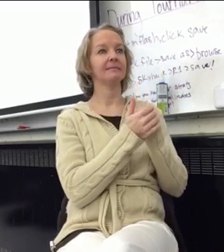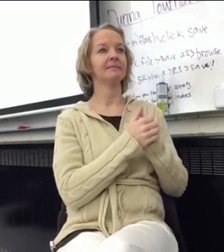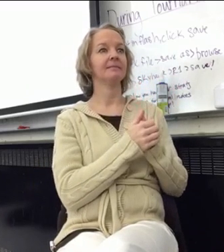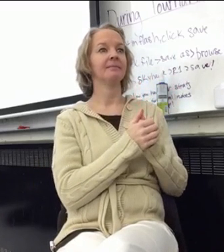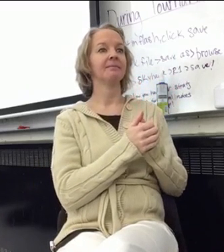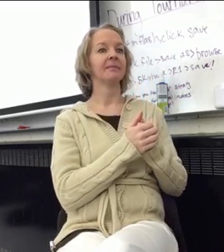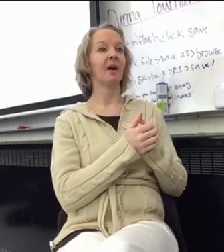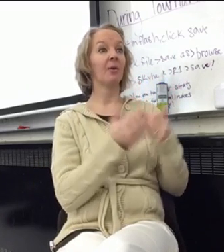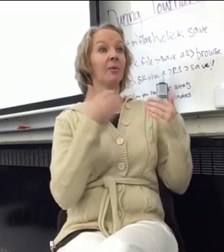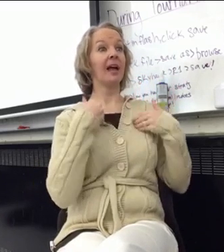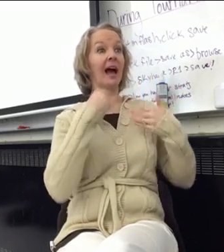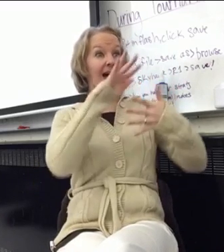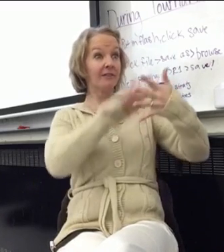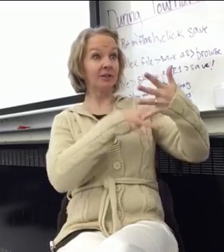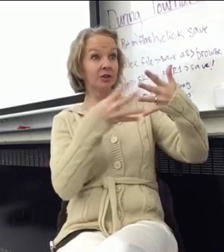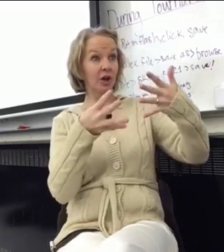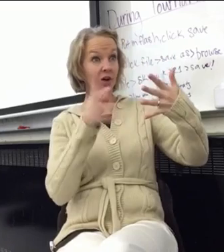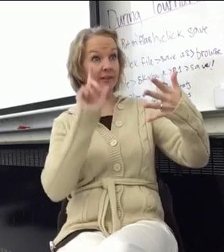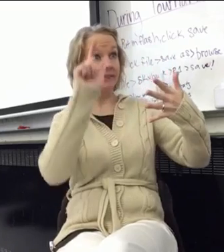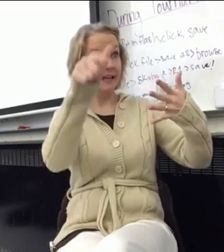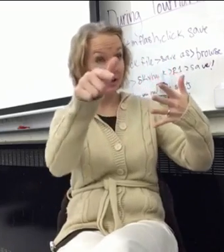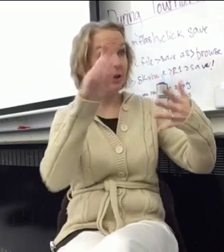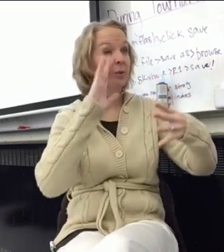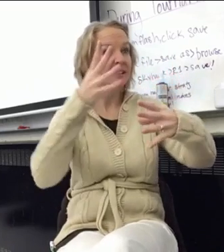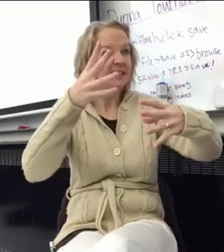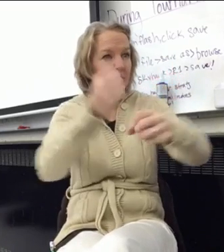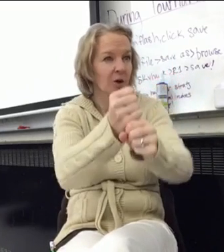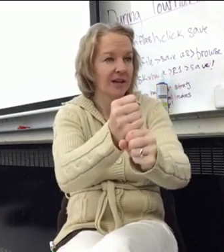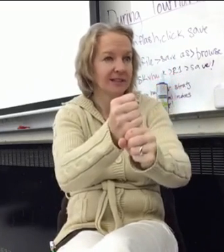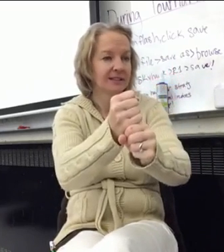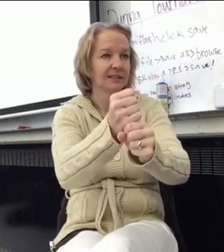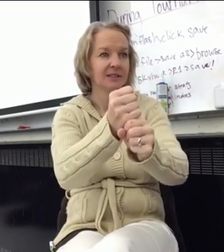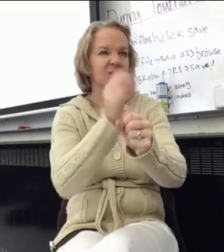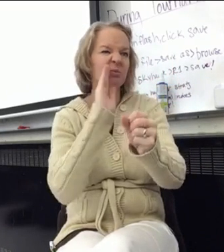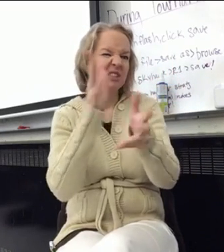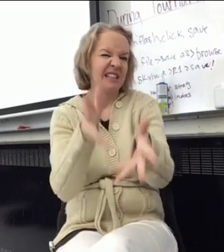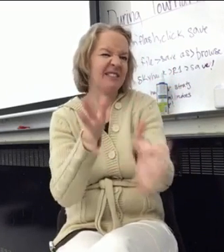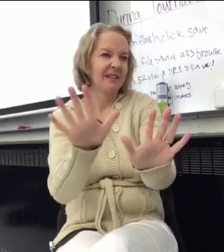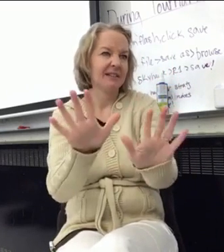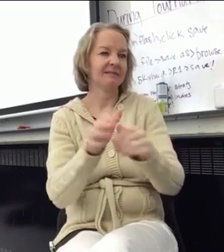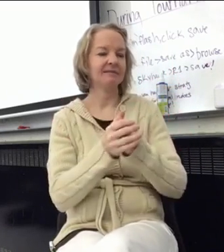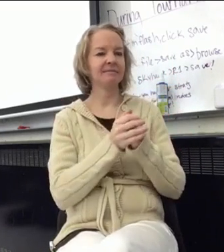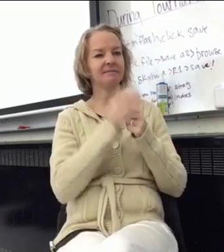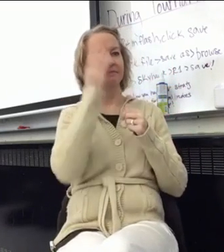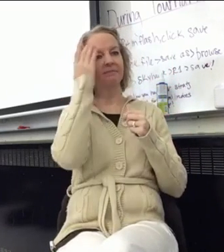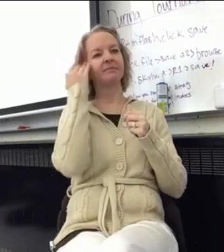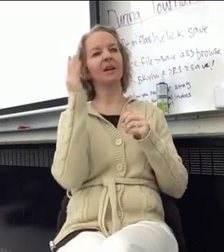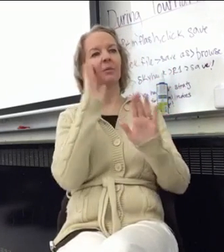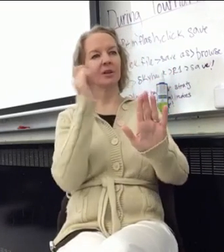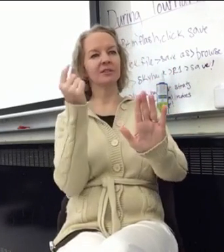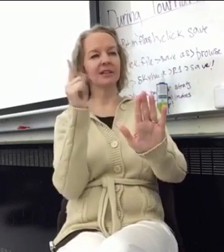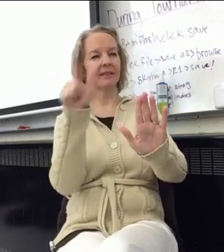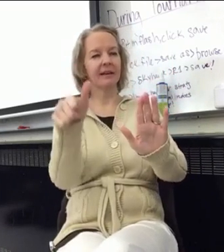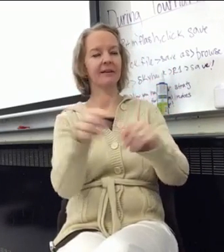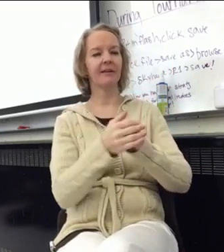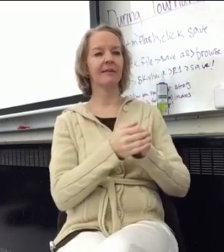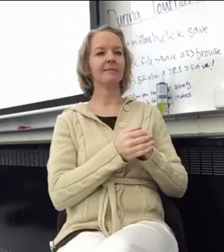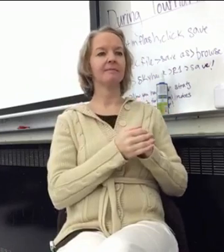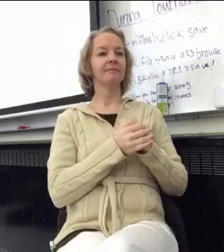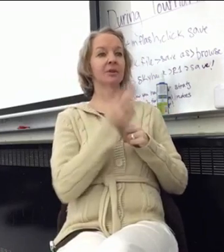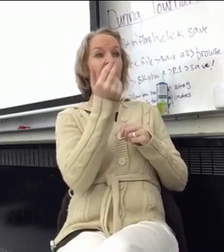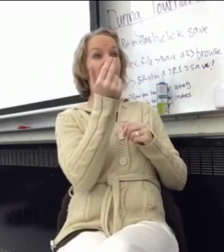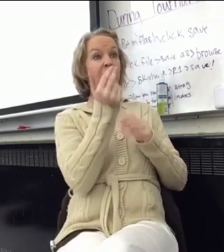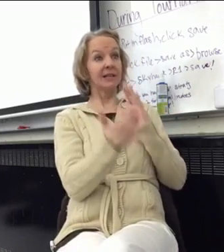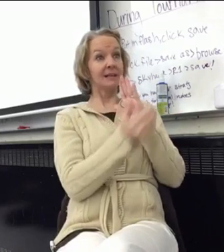Now, we have a chart later on that'll summarize this, so I'm going to leave that for a little bit later because it's going to make much more sense. So the